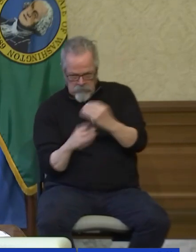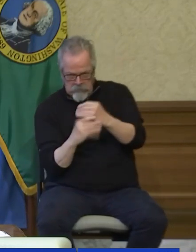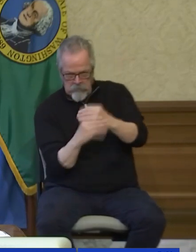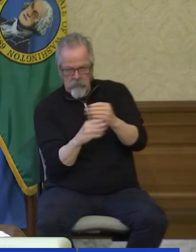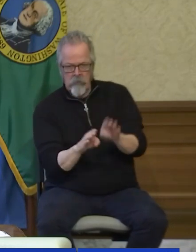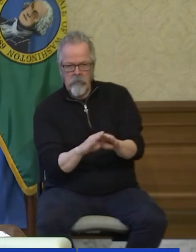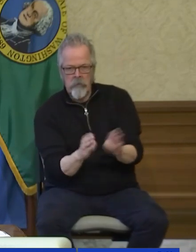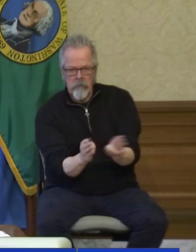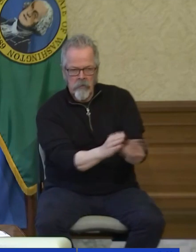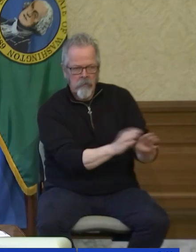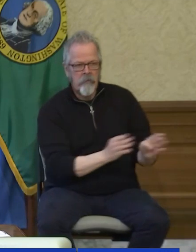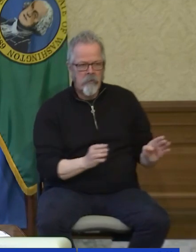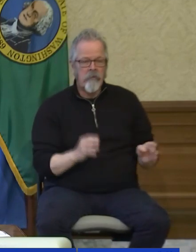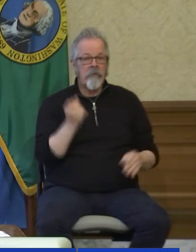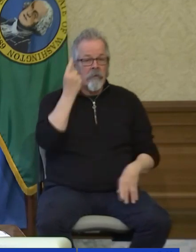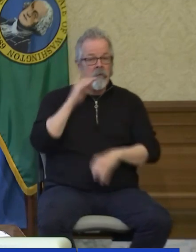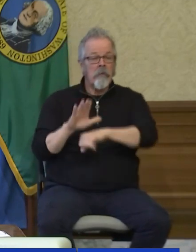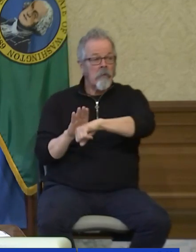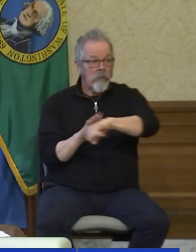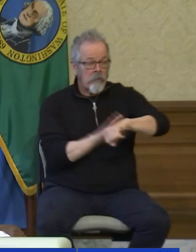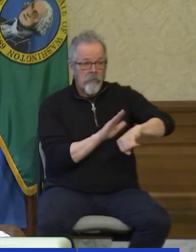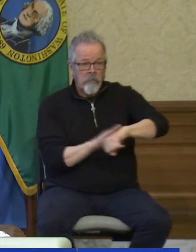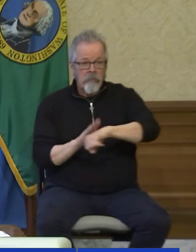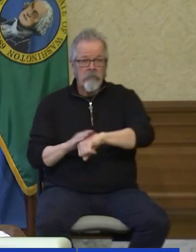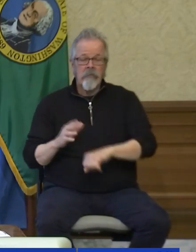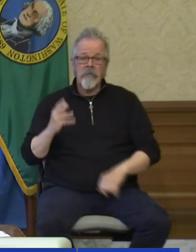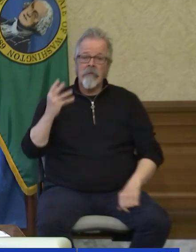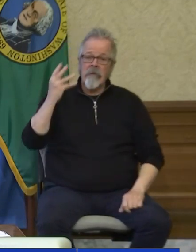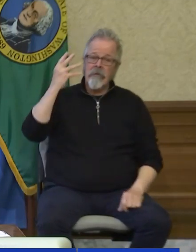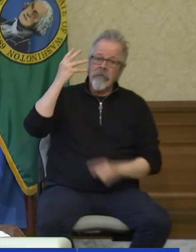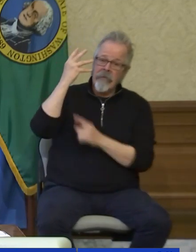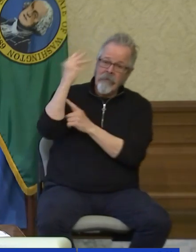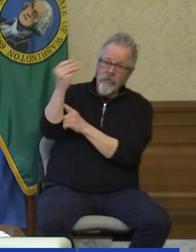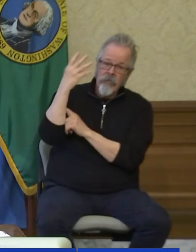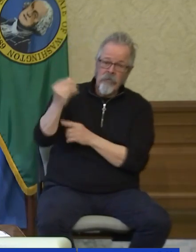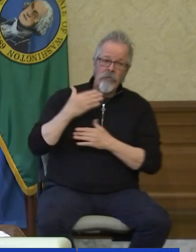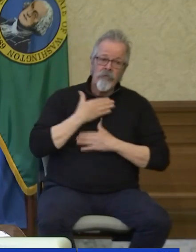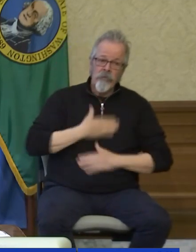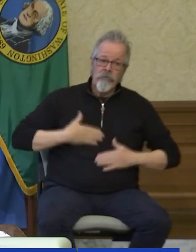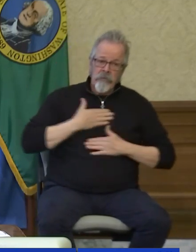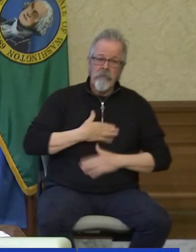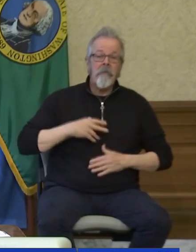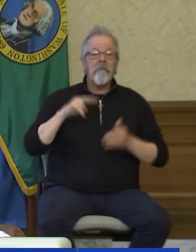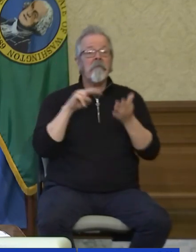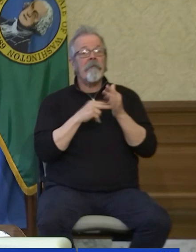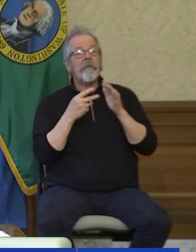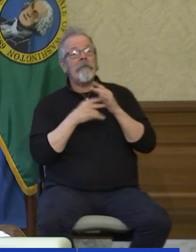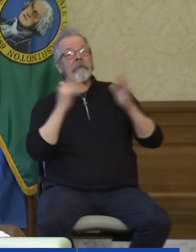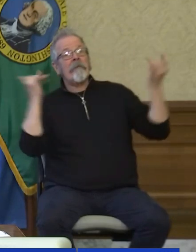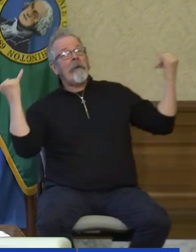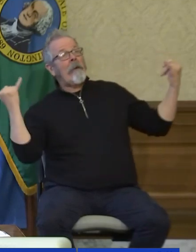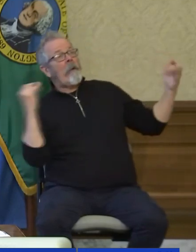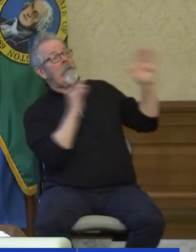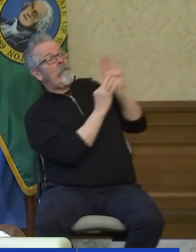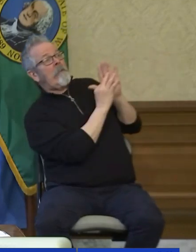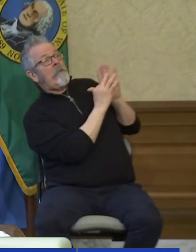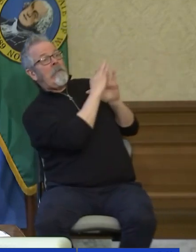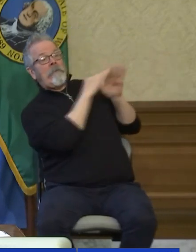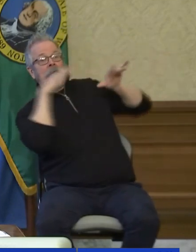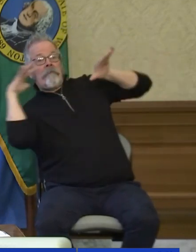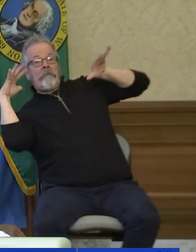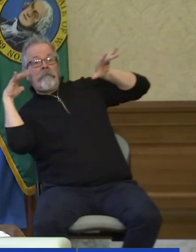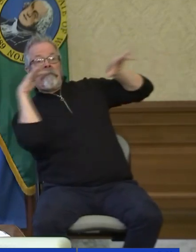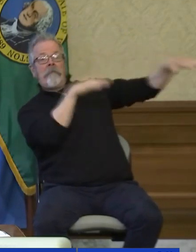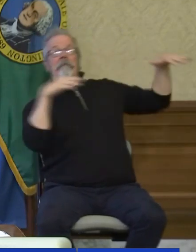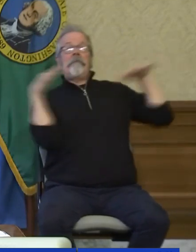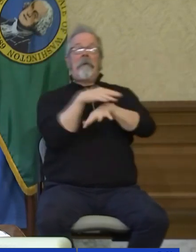distance. And our office has received several reports of individuals engaged in large outdoor activities and events that are